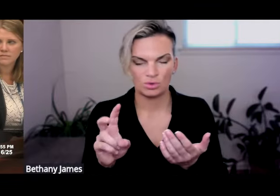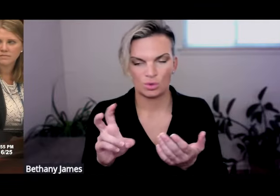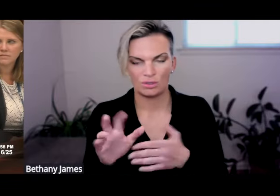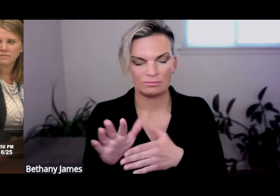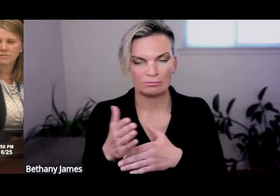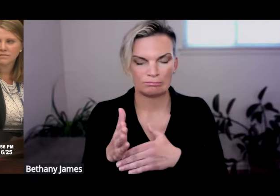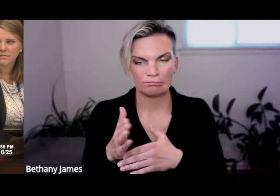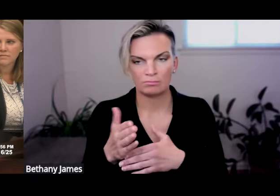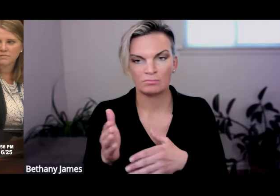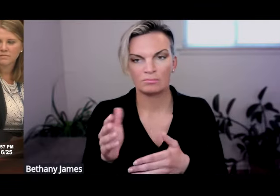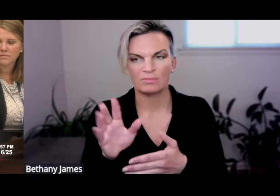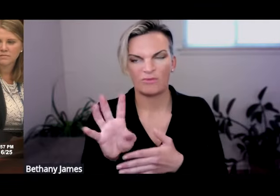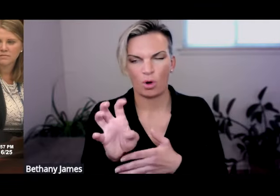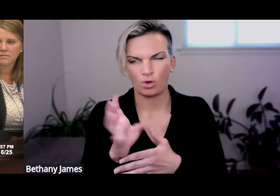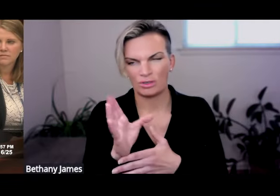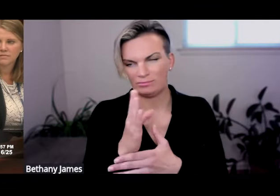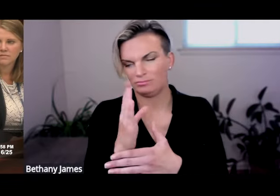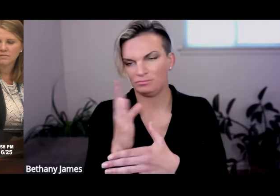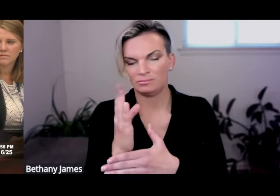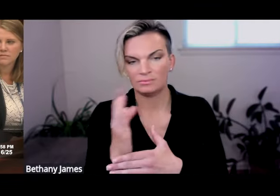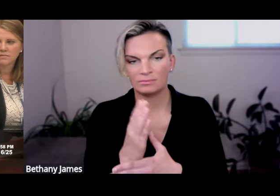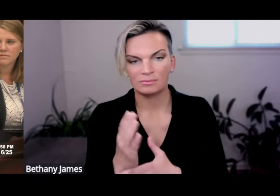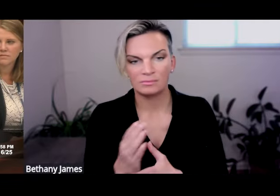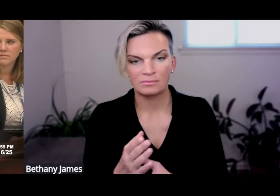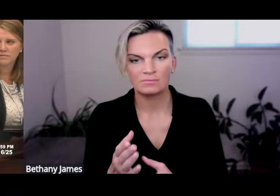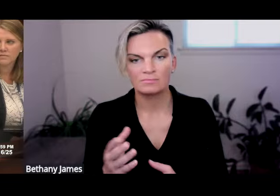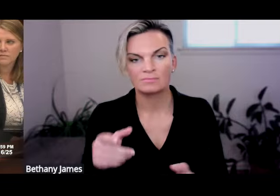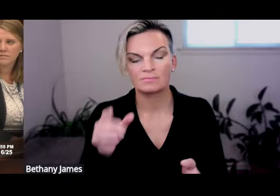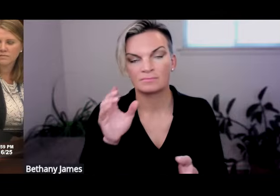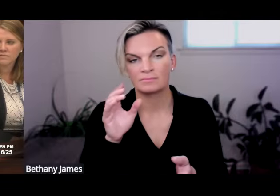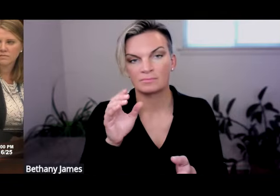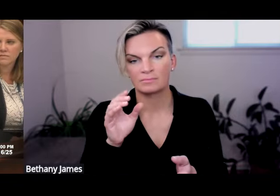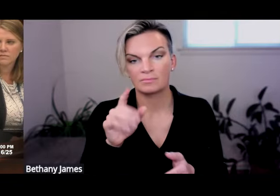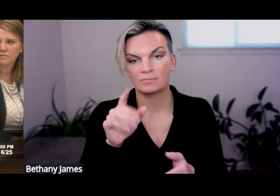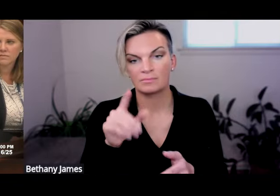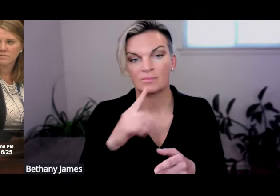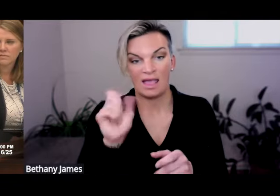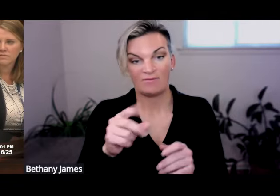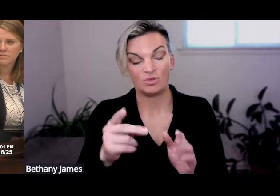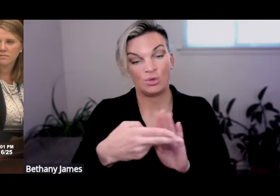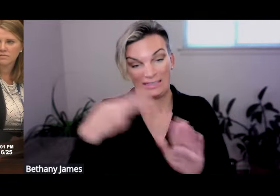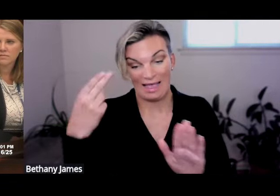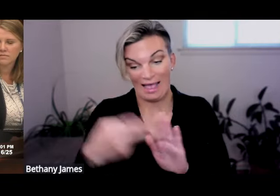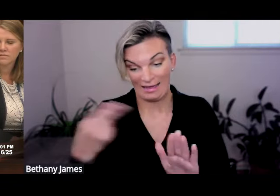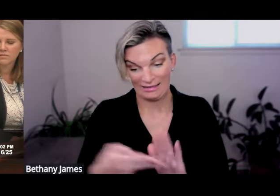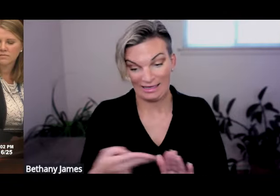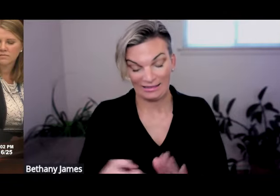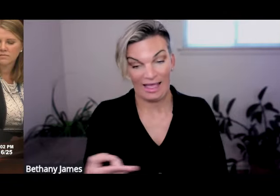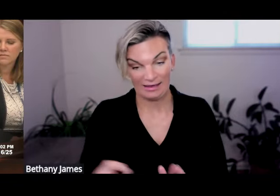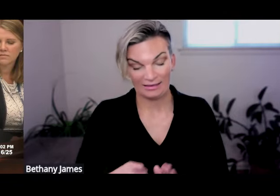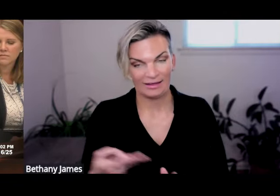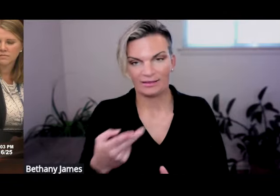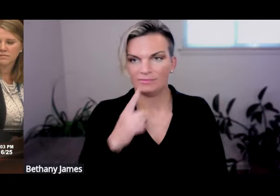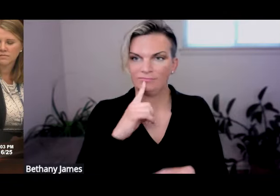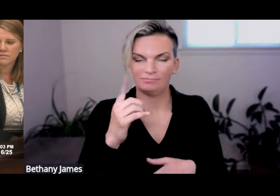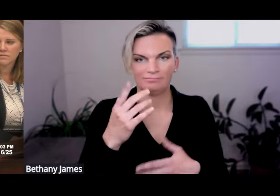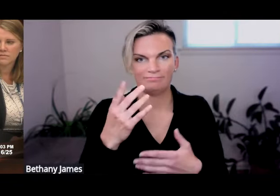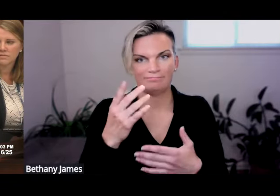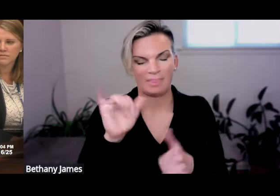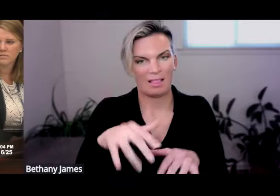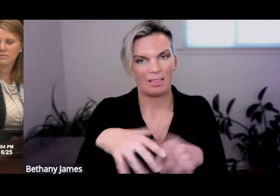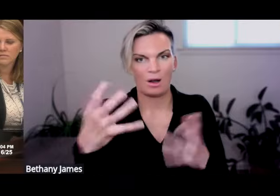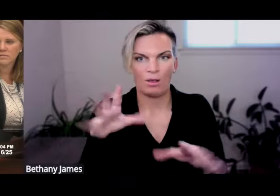That gets a little burdensome to go through and have to redact every single person's information. So